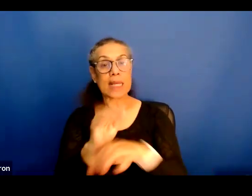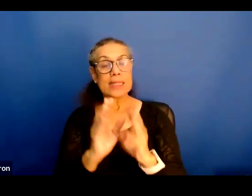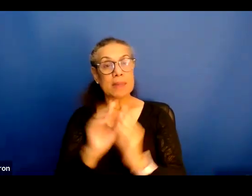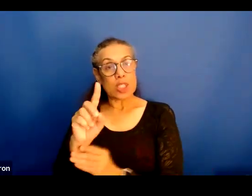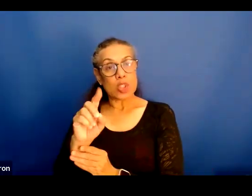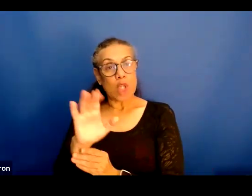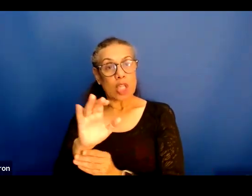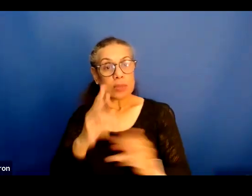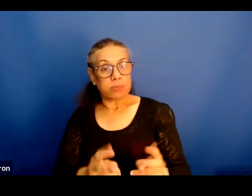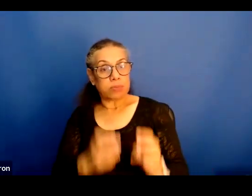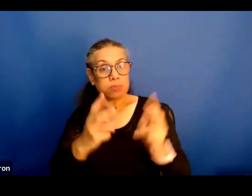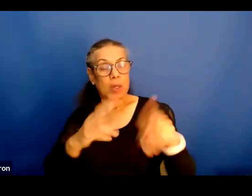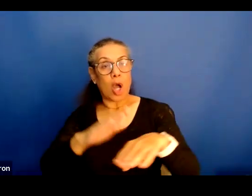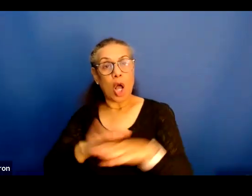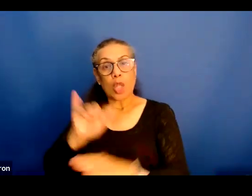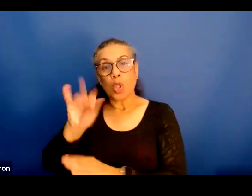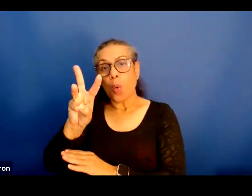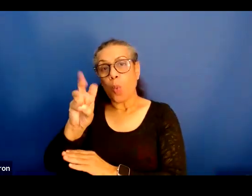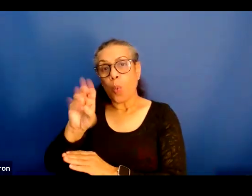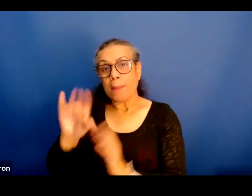documents are posted on the committee's webpage,